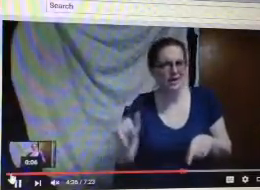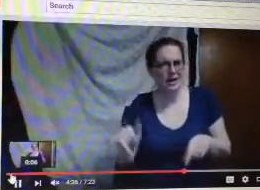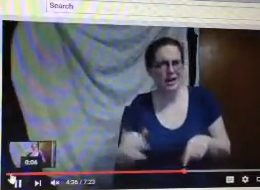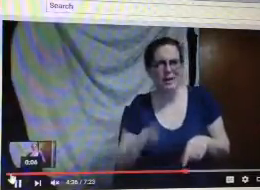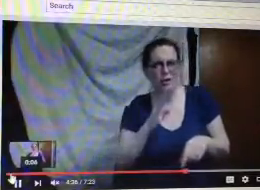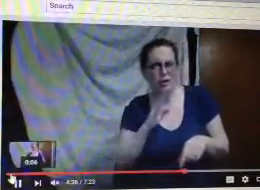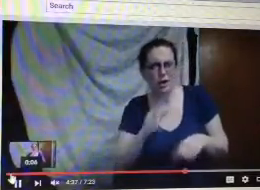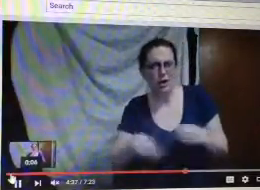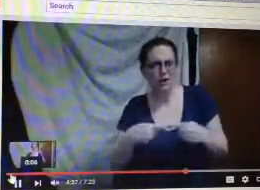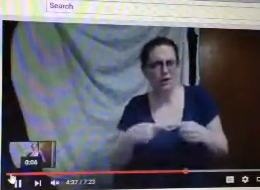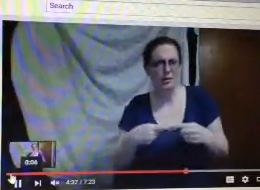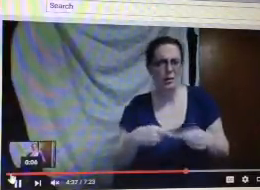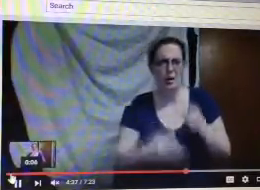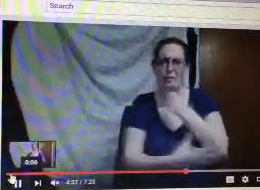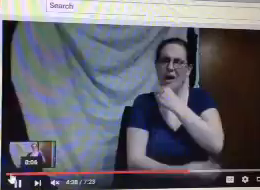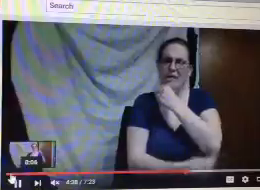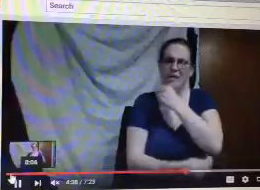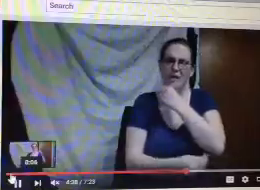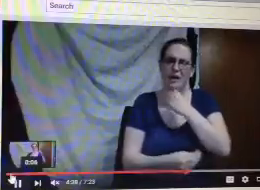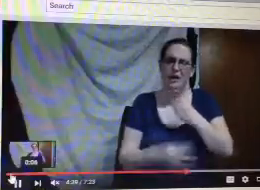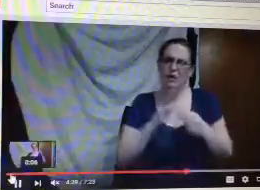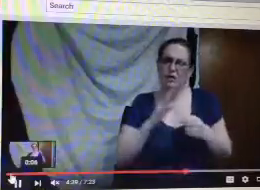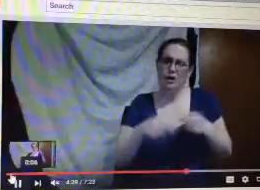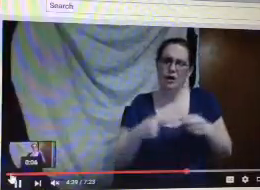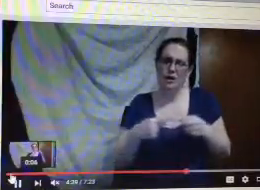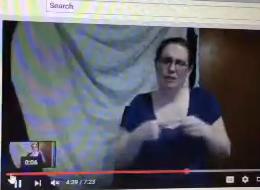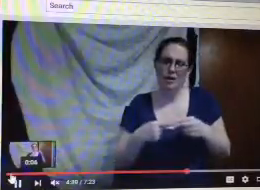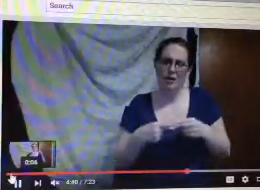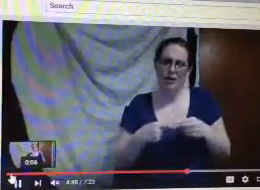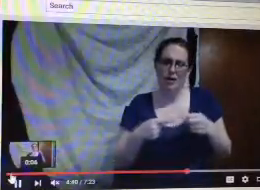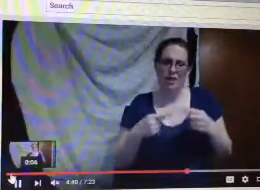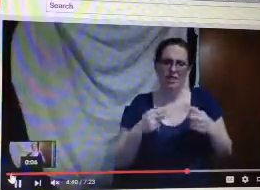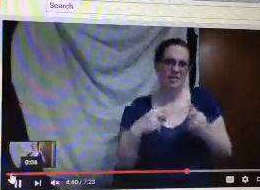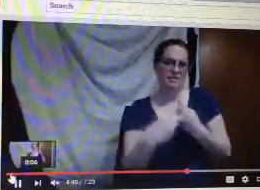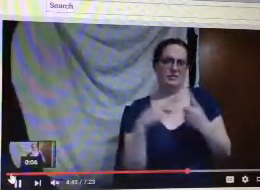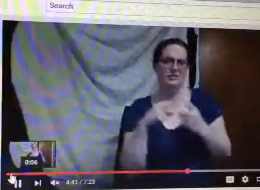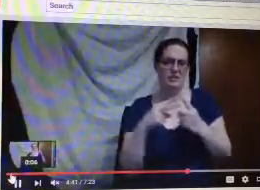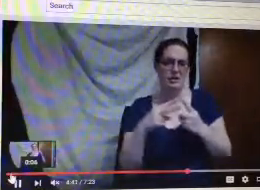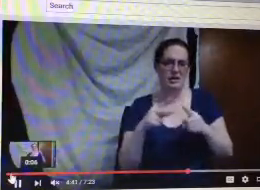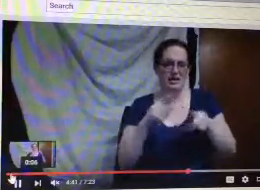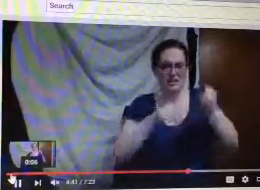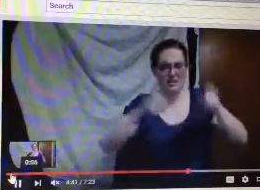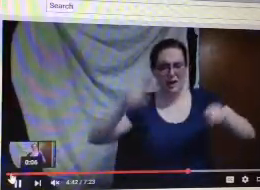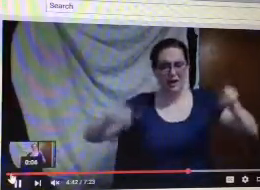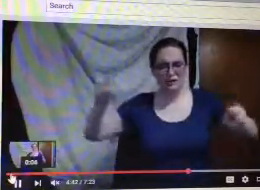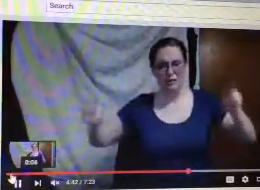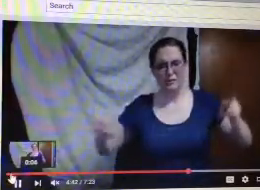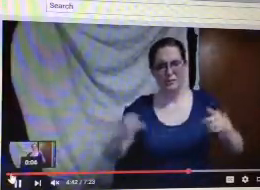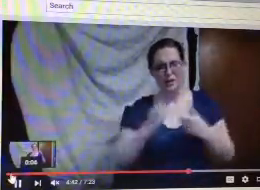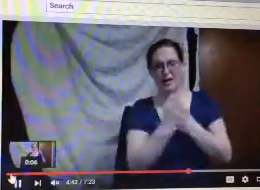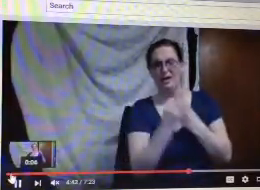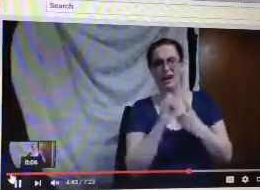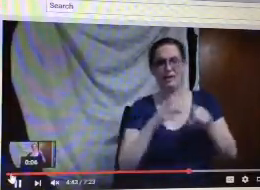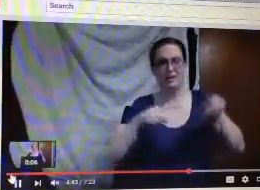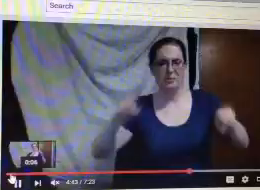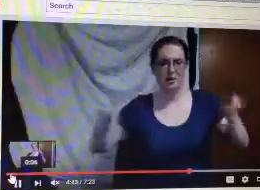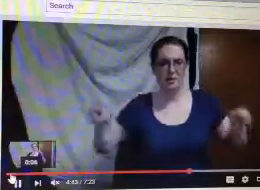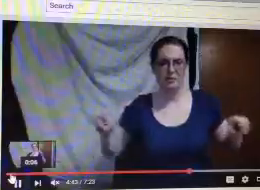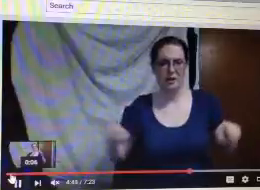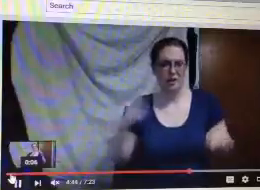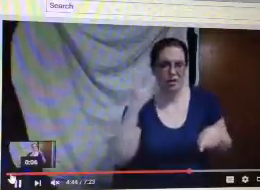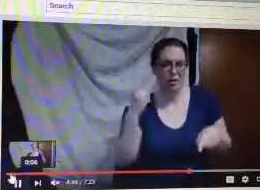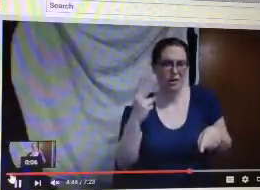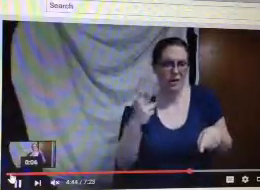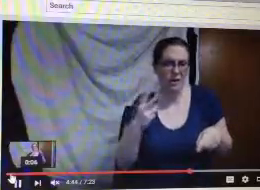shack. Now, understand that I'm talking about poverty. We're talking about the view of the